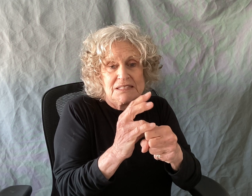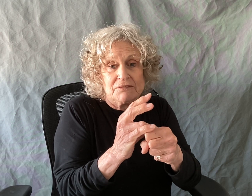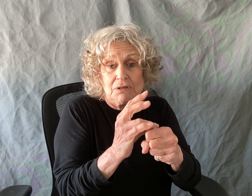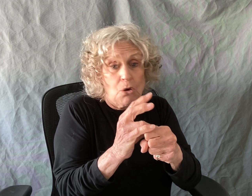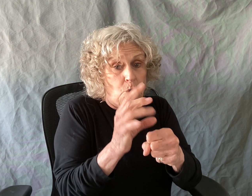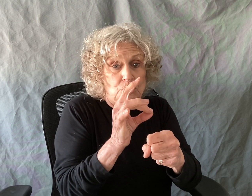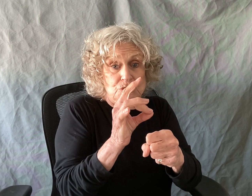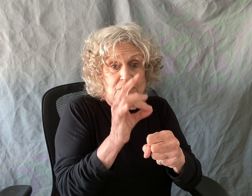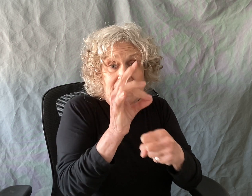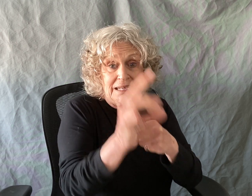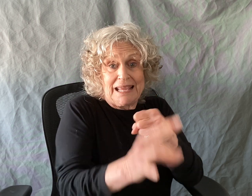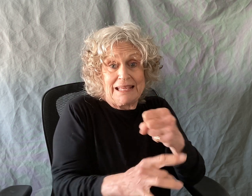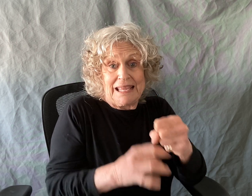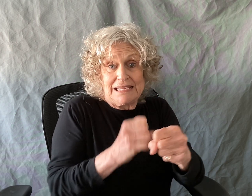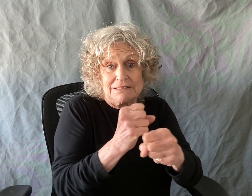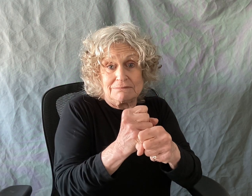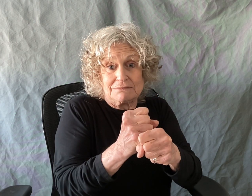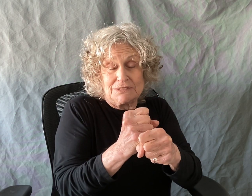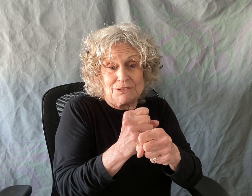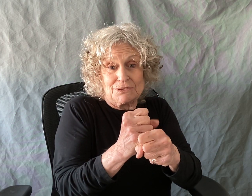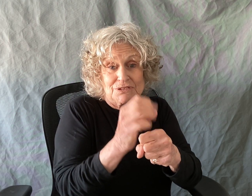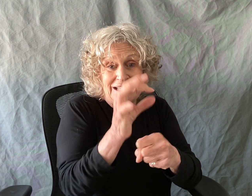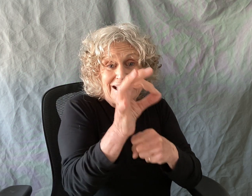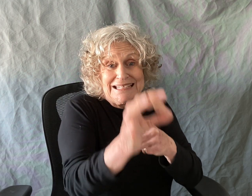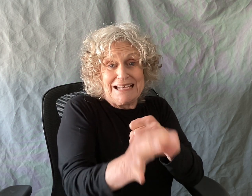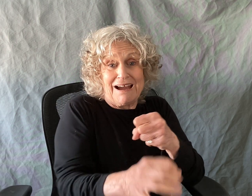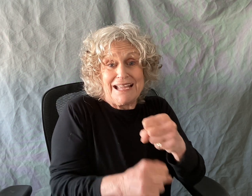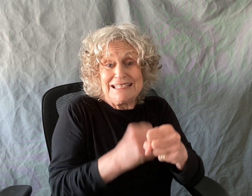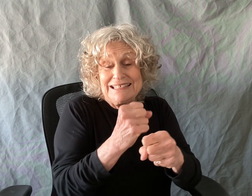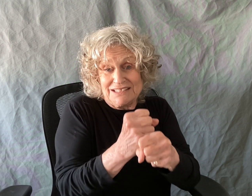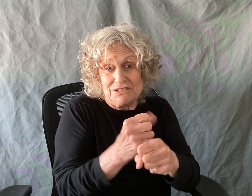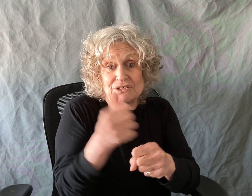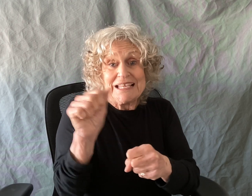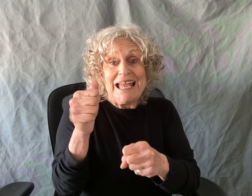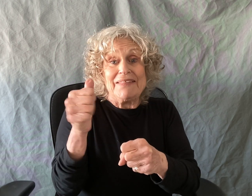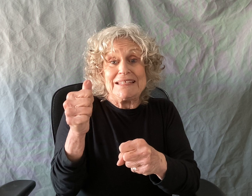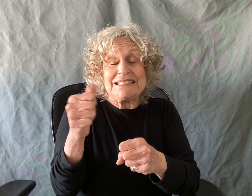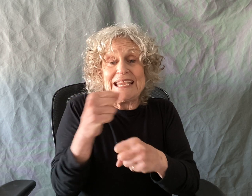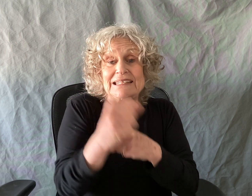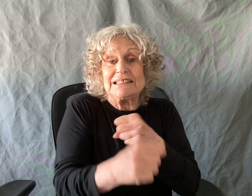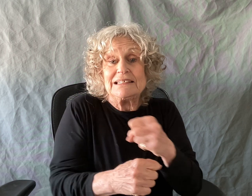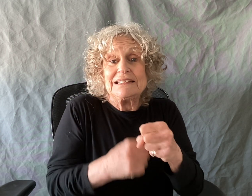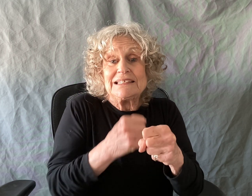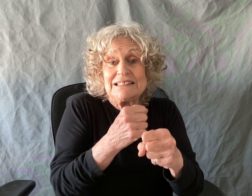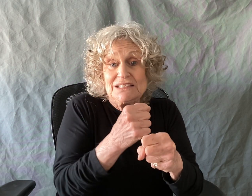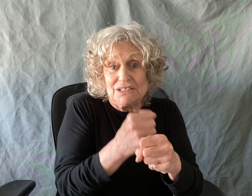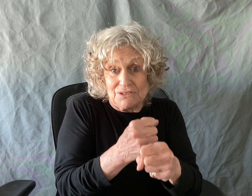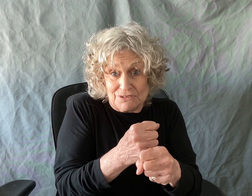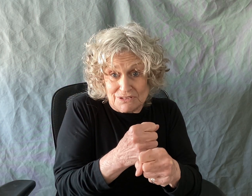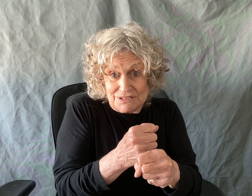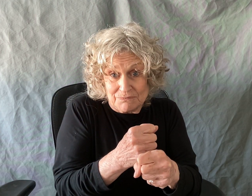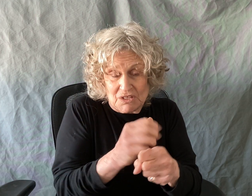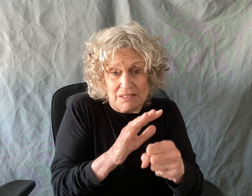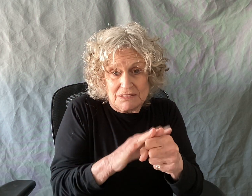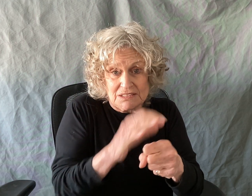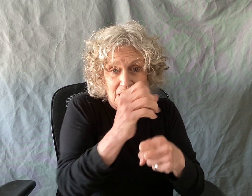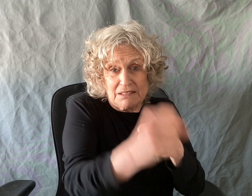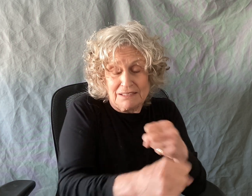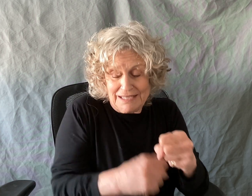7, or you can 8 years, 9 years, and then 10 years. Okay, sun